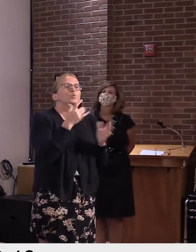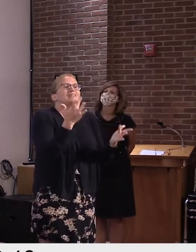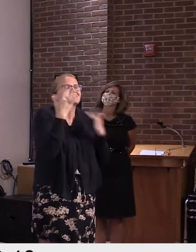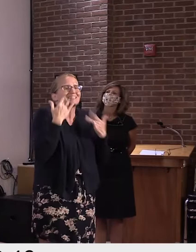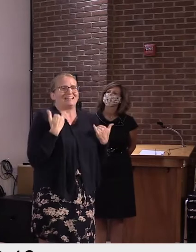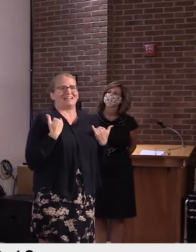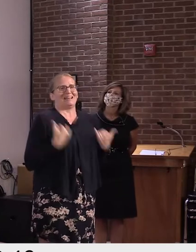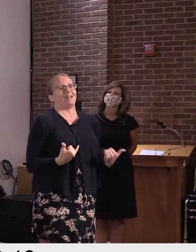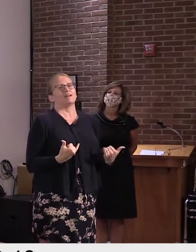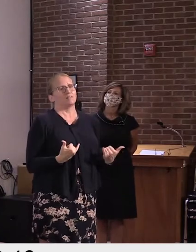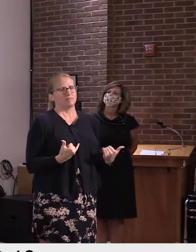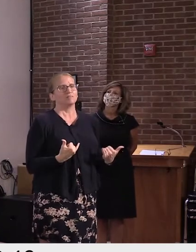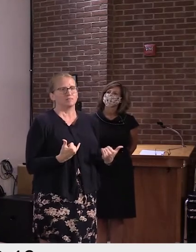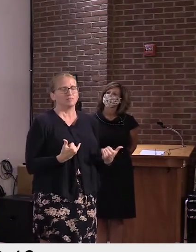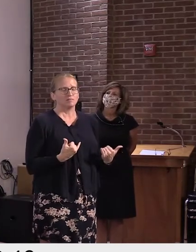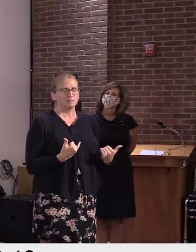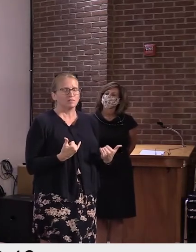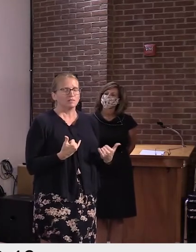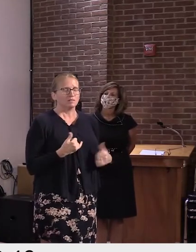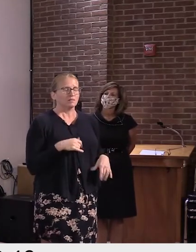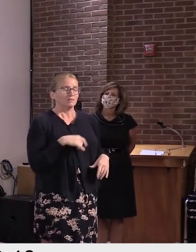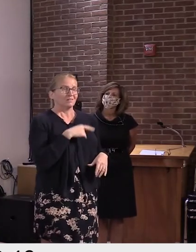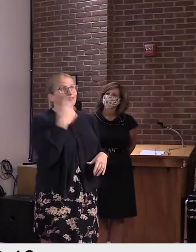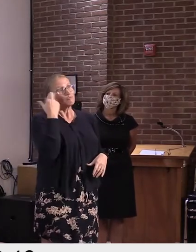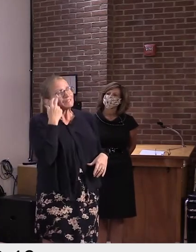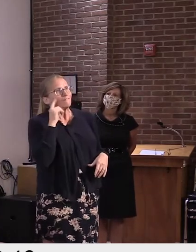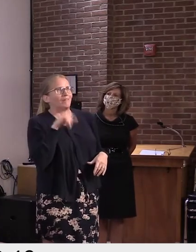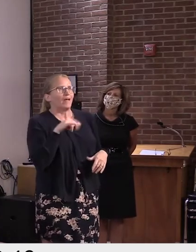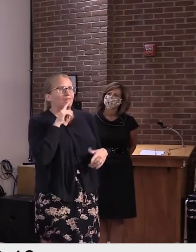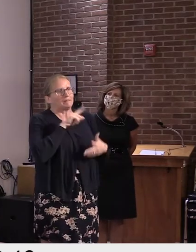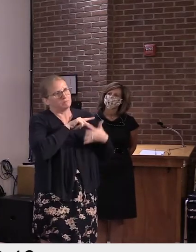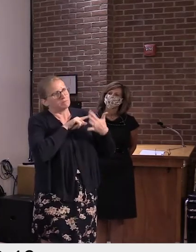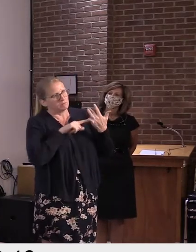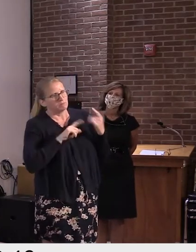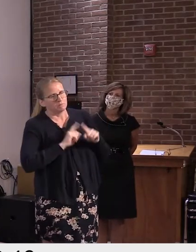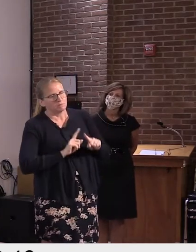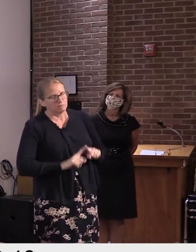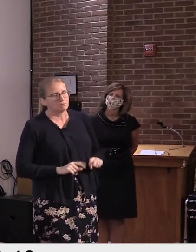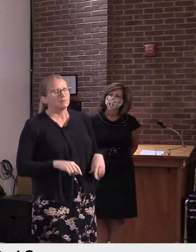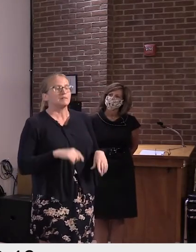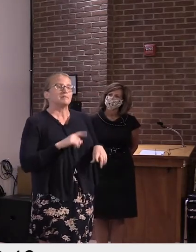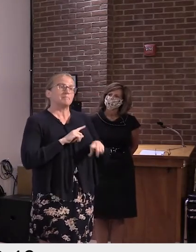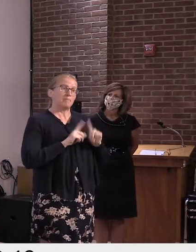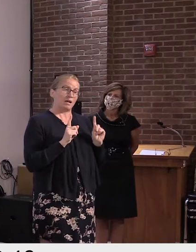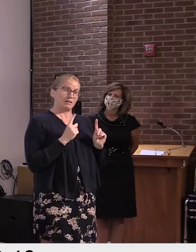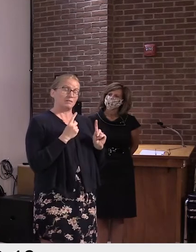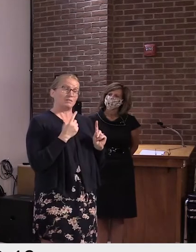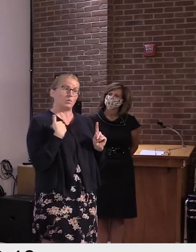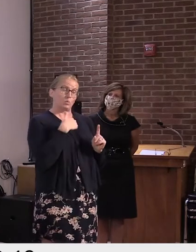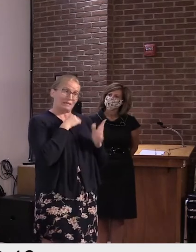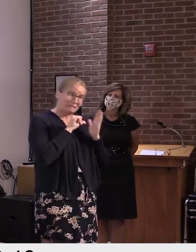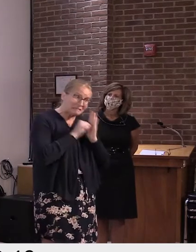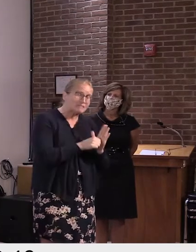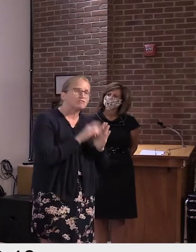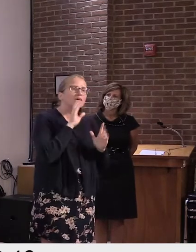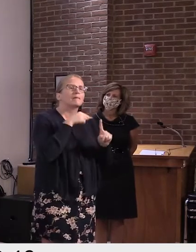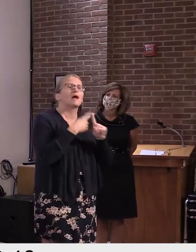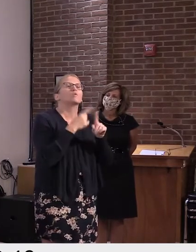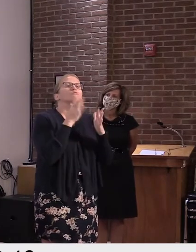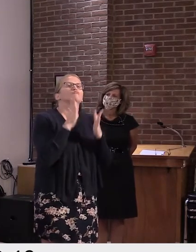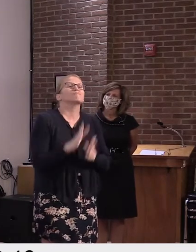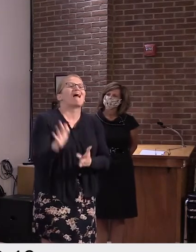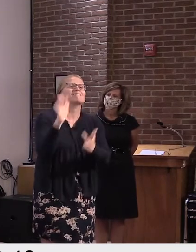mind. Well, many purposes, but the one specific purpose we highlight has to do with travel